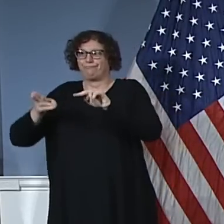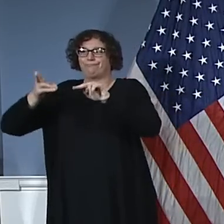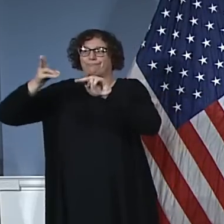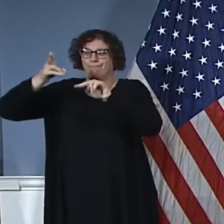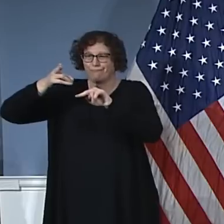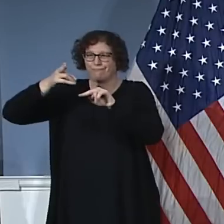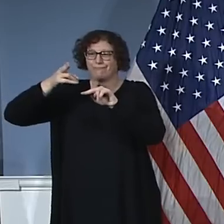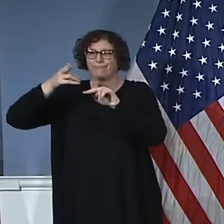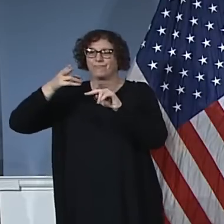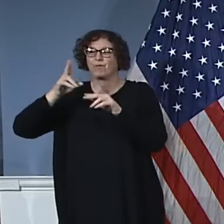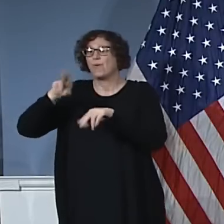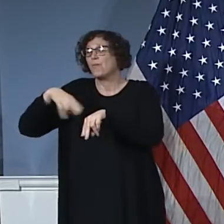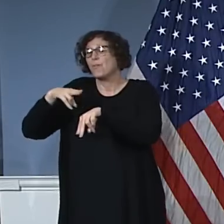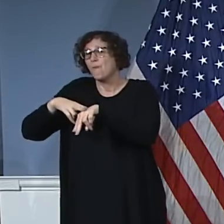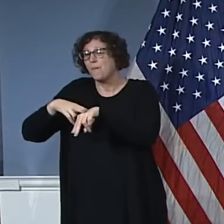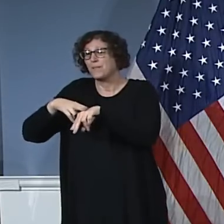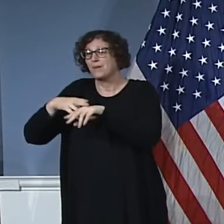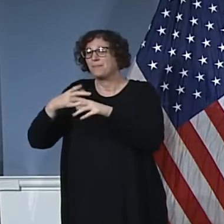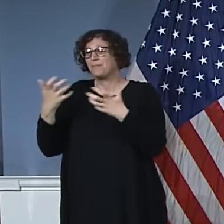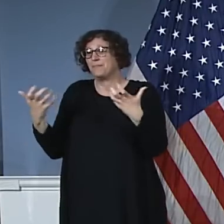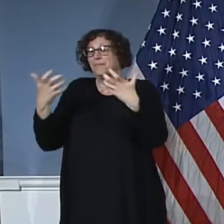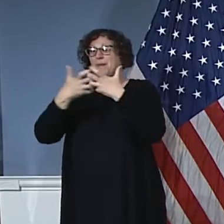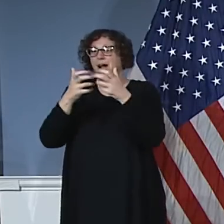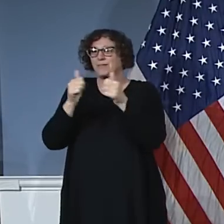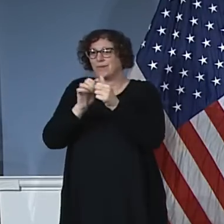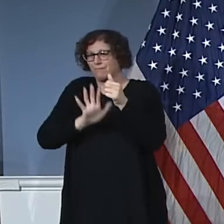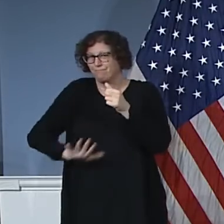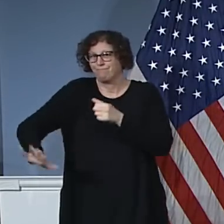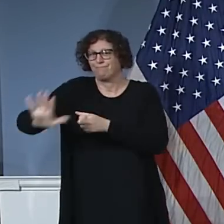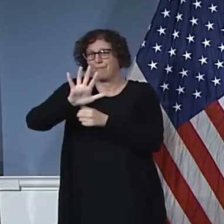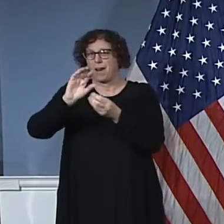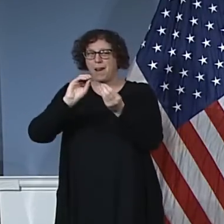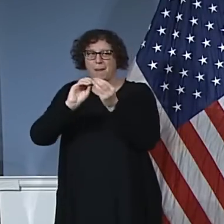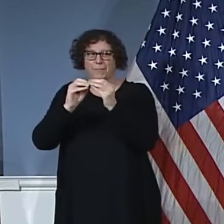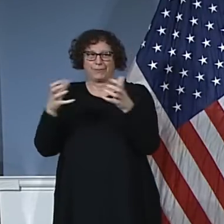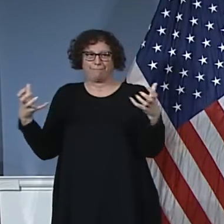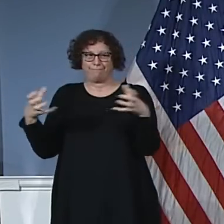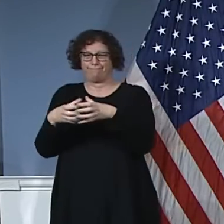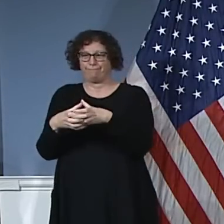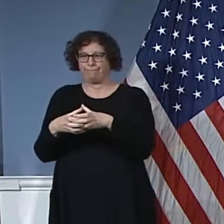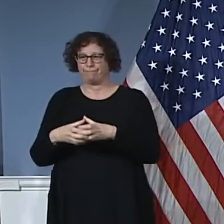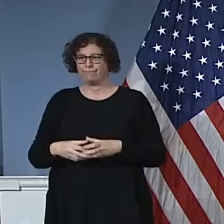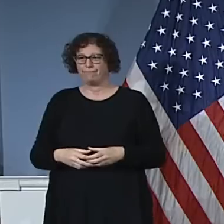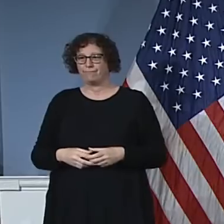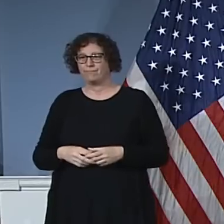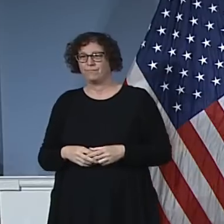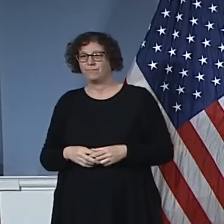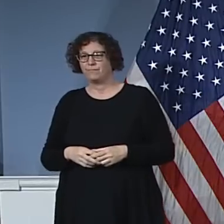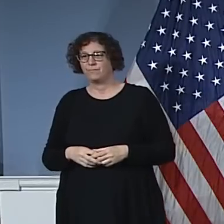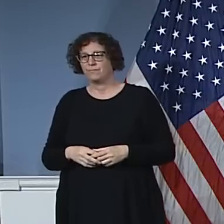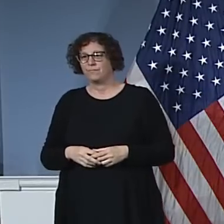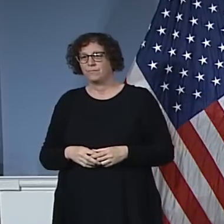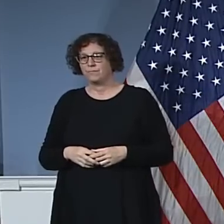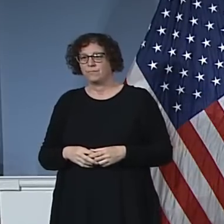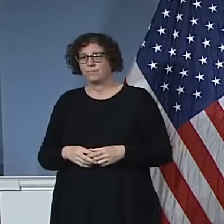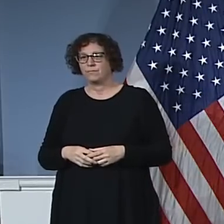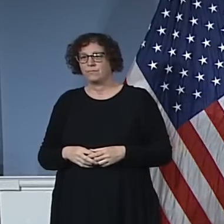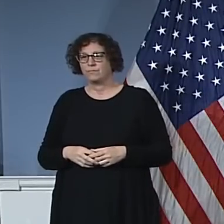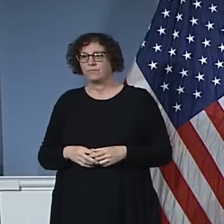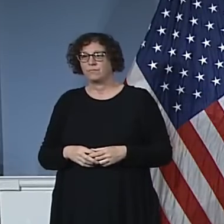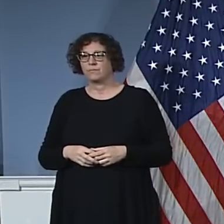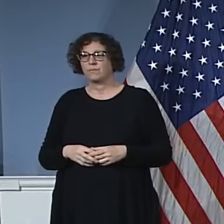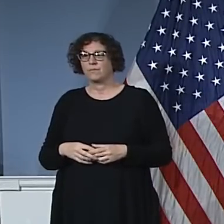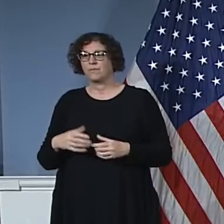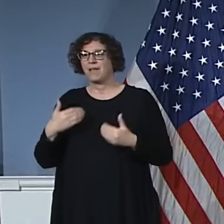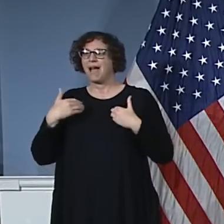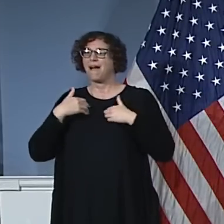sick rate, I'll stay away from exact numbers, but I can tell you that our normal, if you have a normal sick rate, and we do,